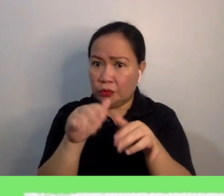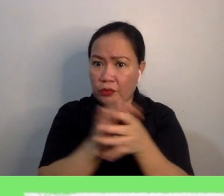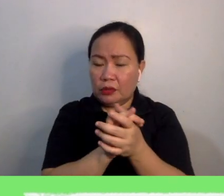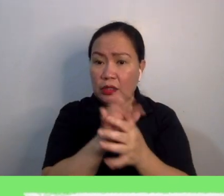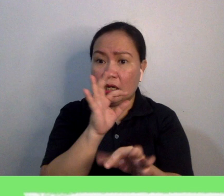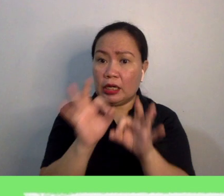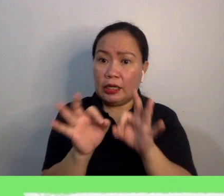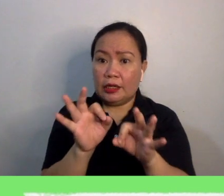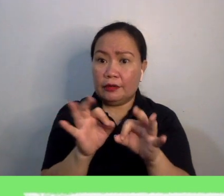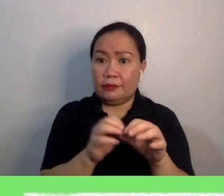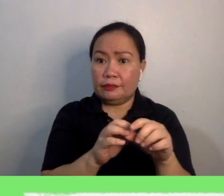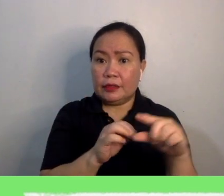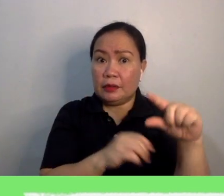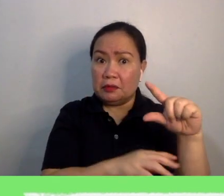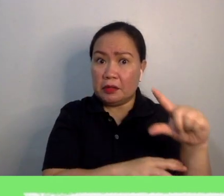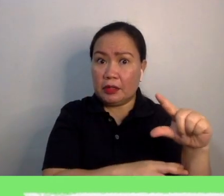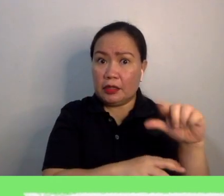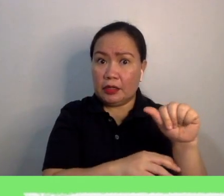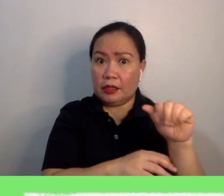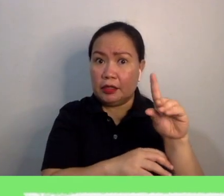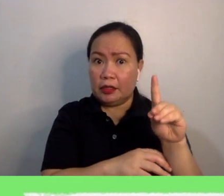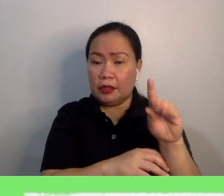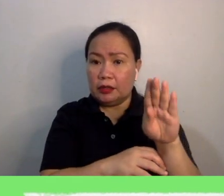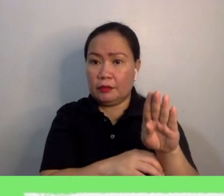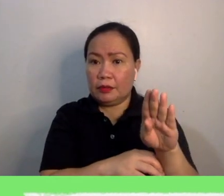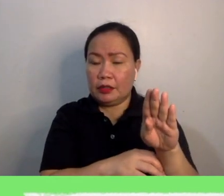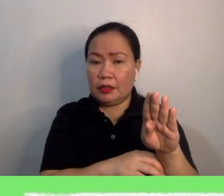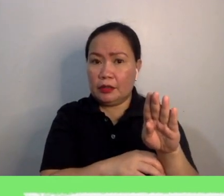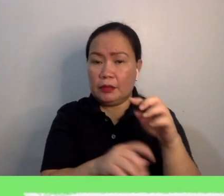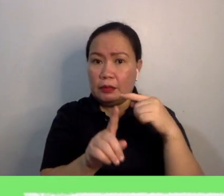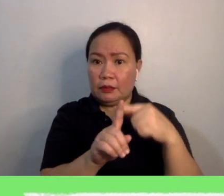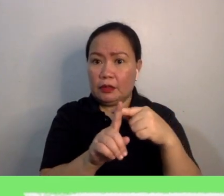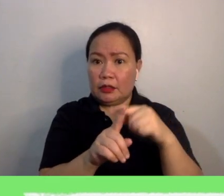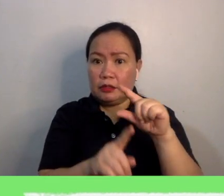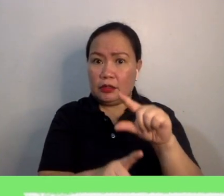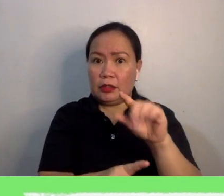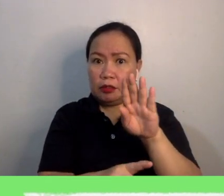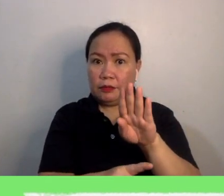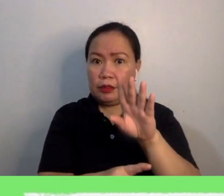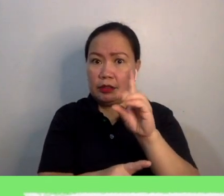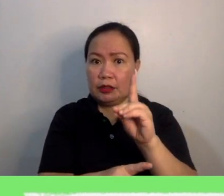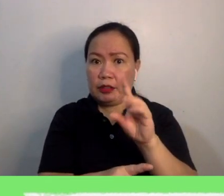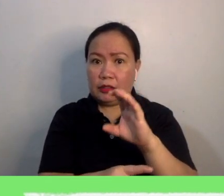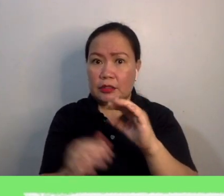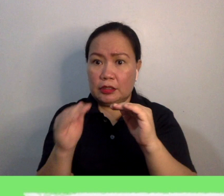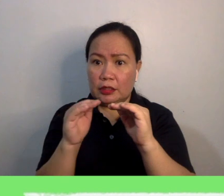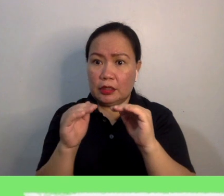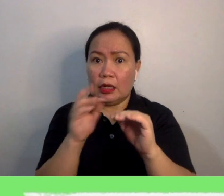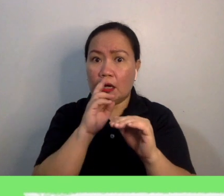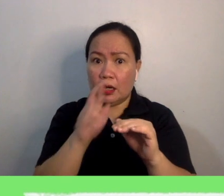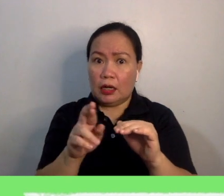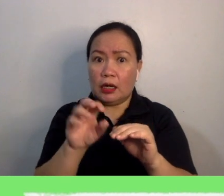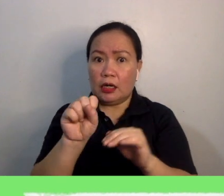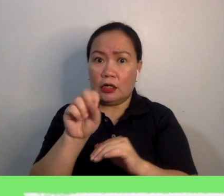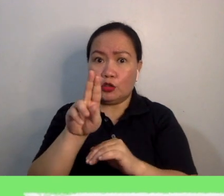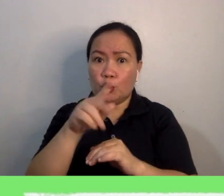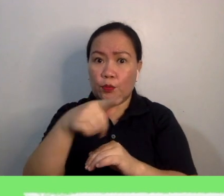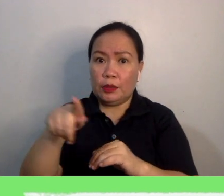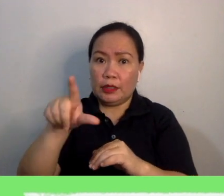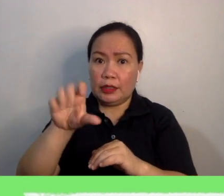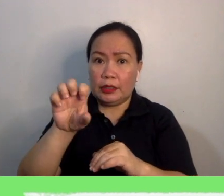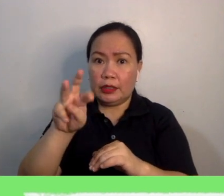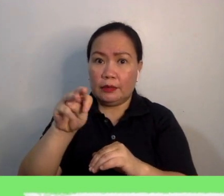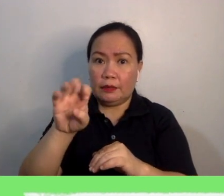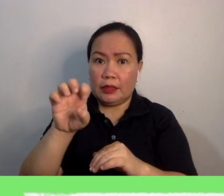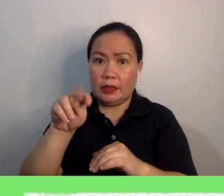So, if angle ADB, so sinabi dito that angle ADB and angle BDC are supplementary, is equal